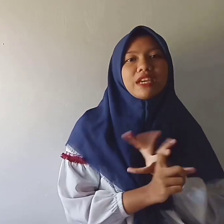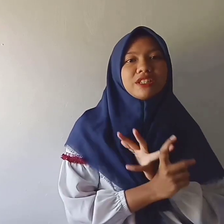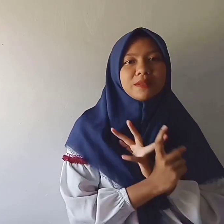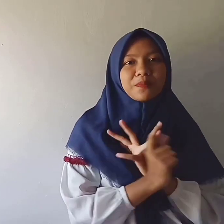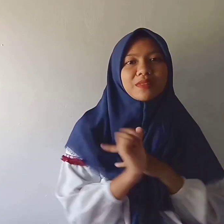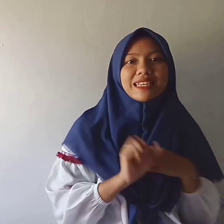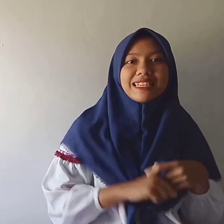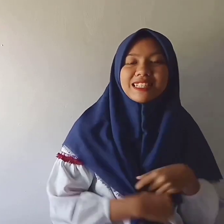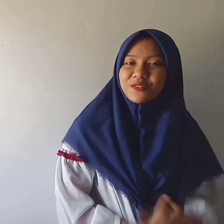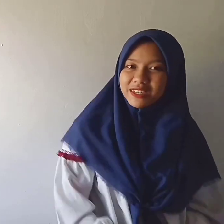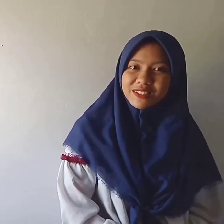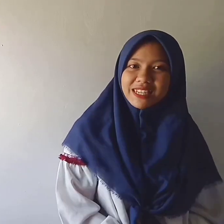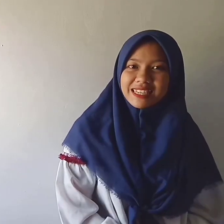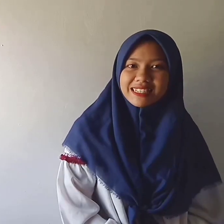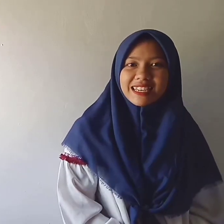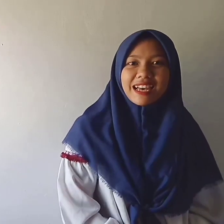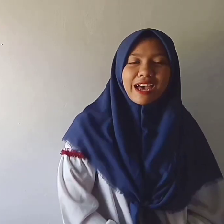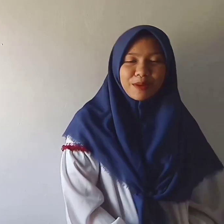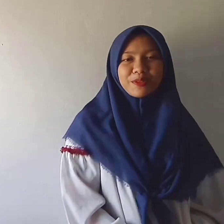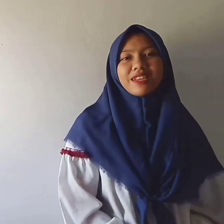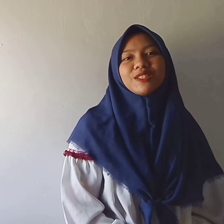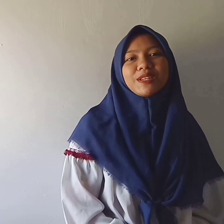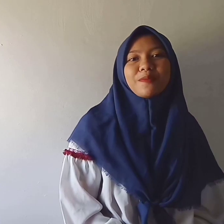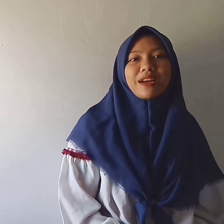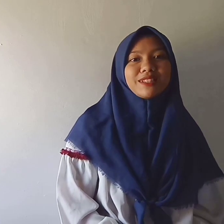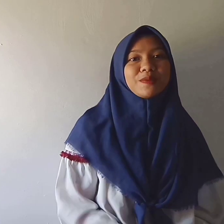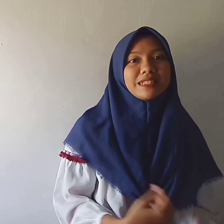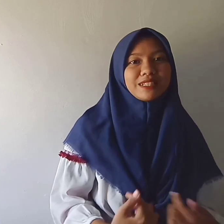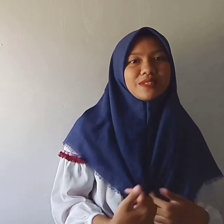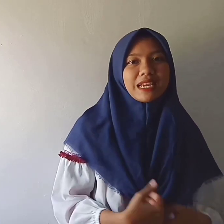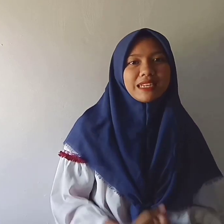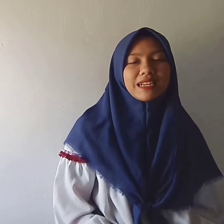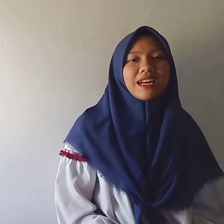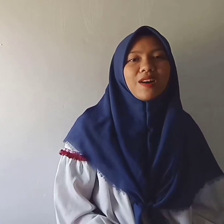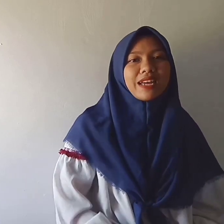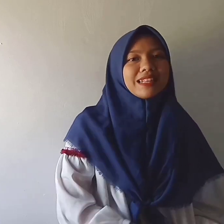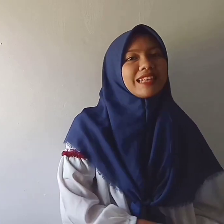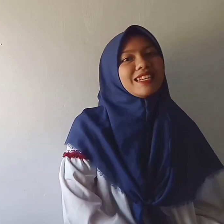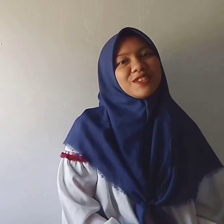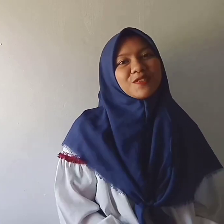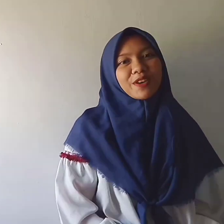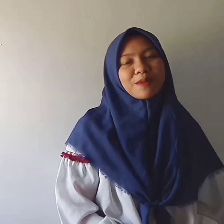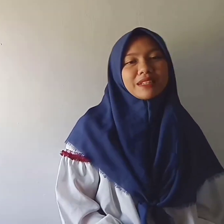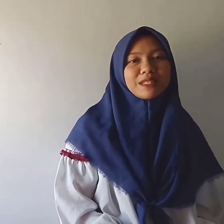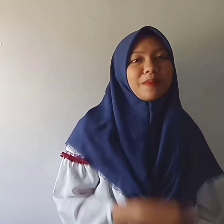application. Is it fun today? I hope you enjoyed the practice we did today. Okay, thank you for your